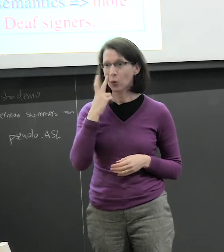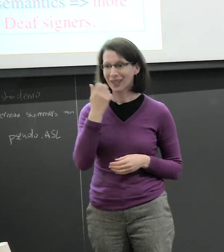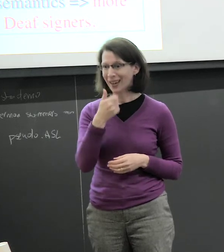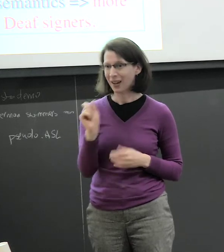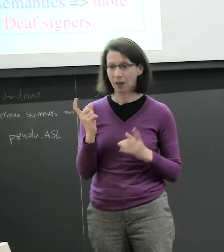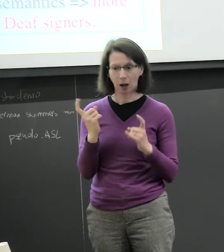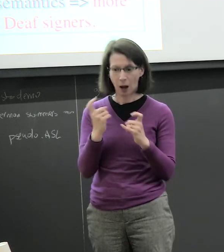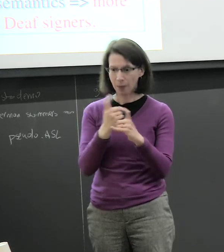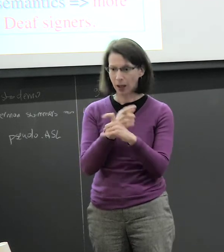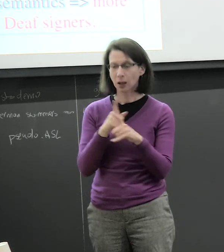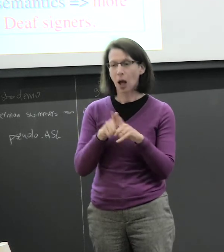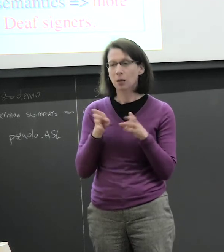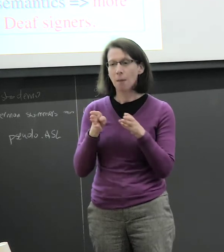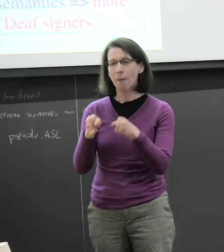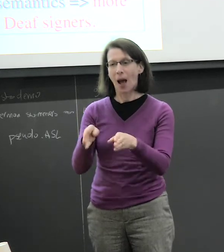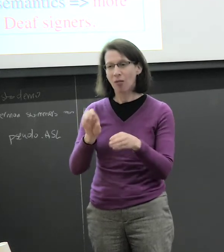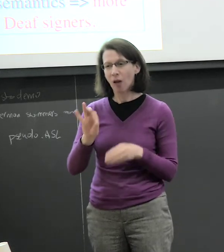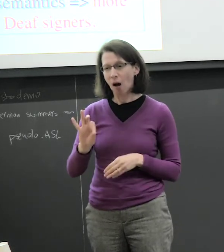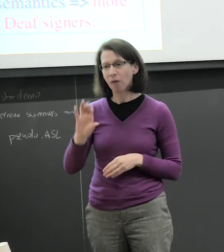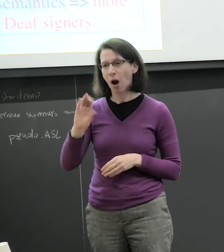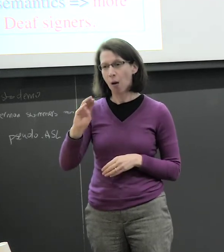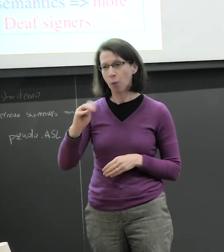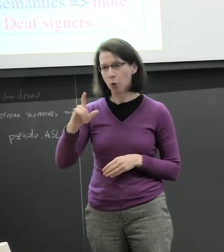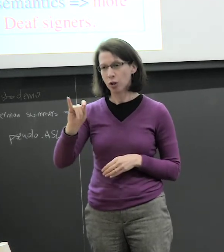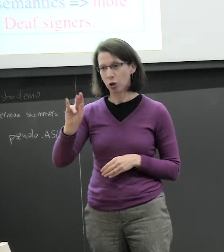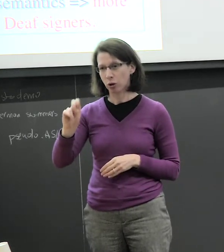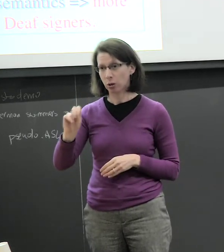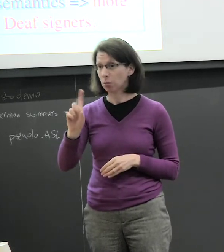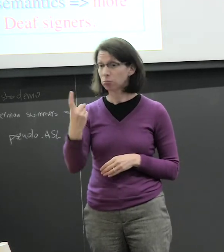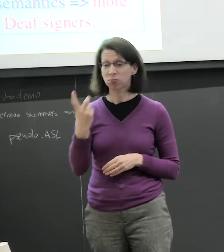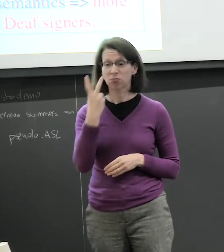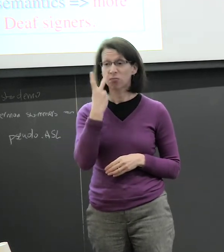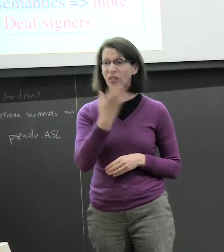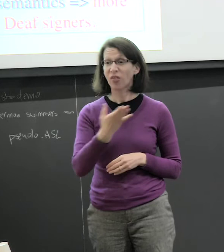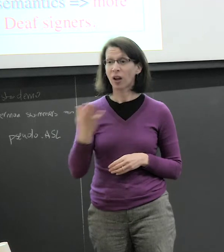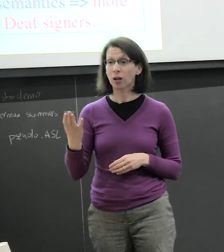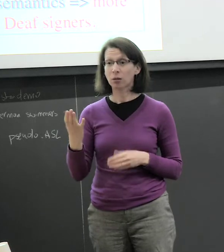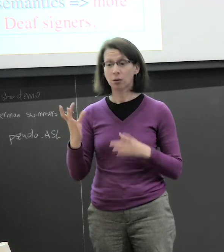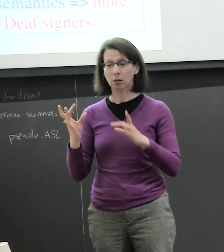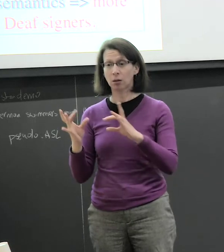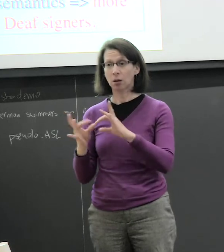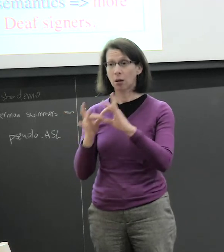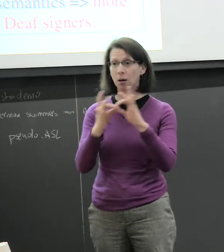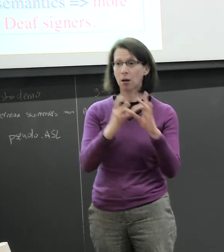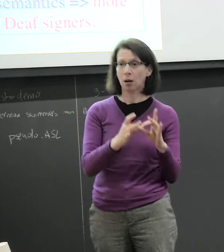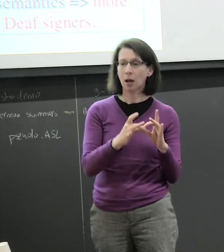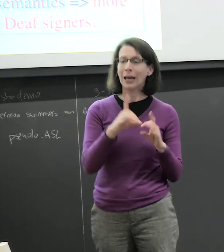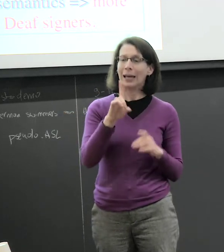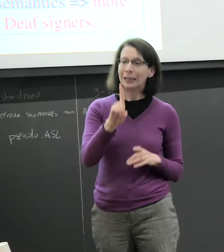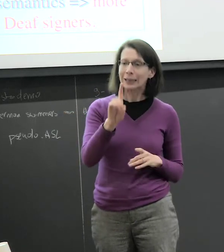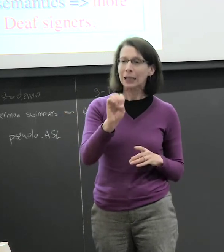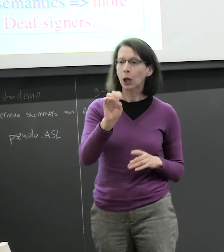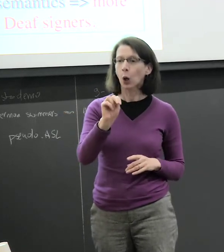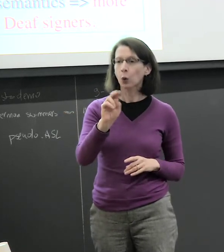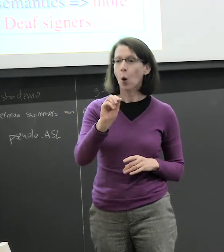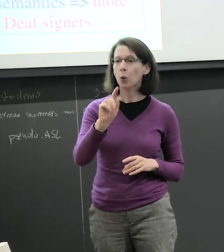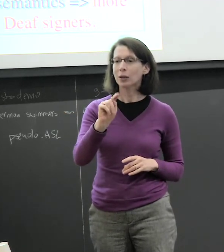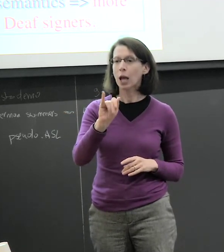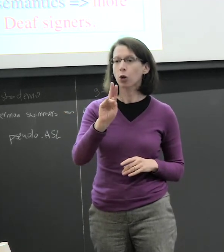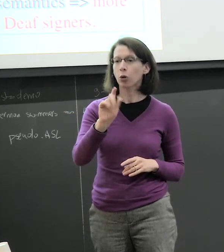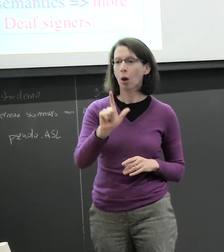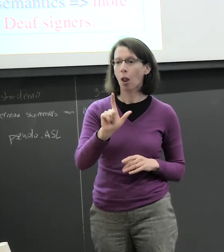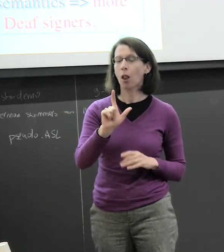composition. You just see things that correspond to denotational properties of various